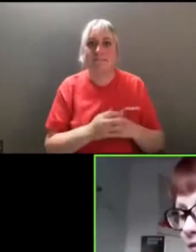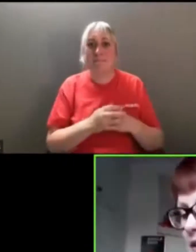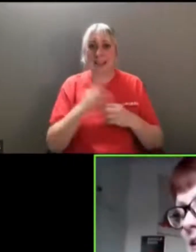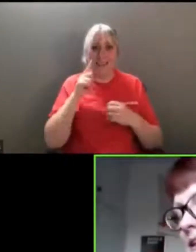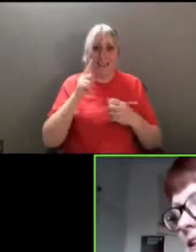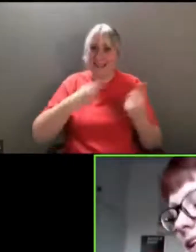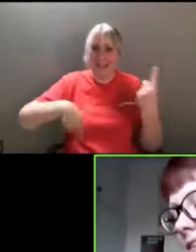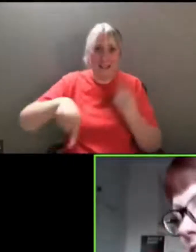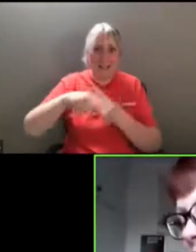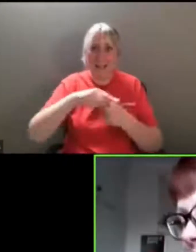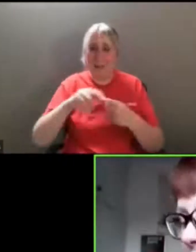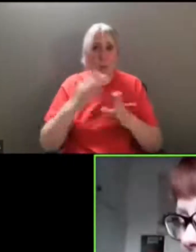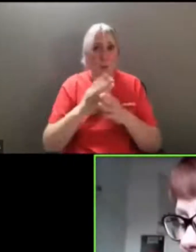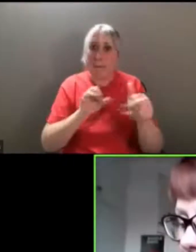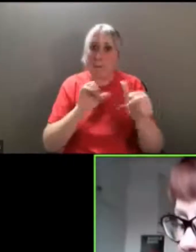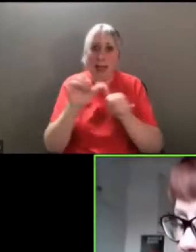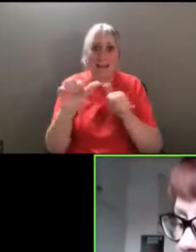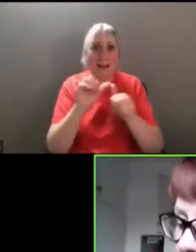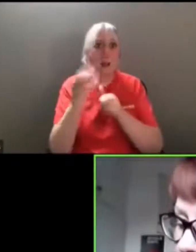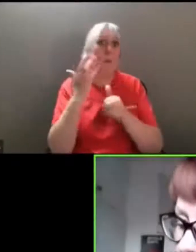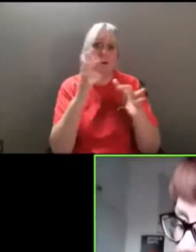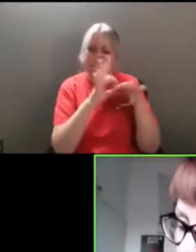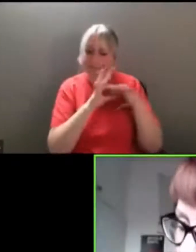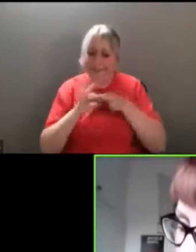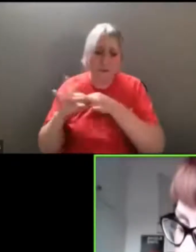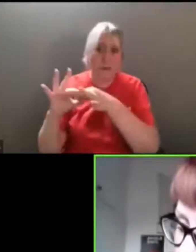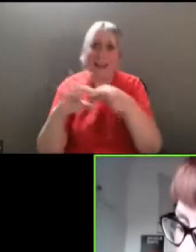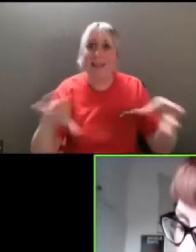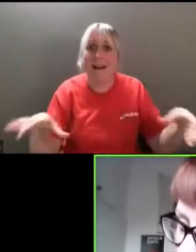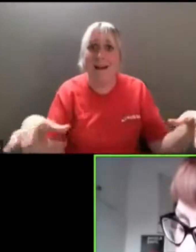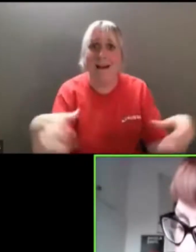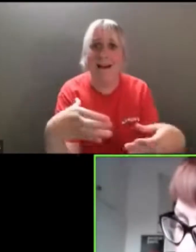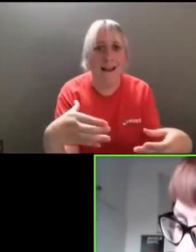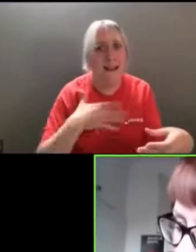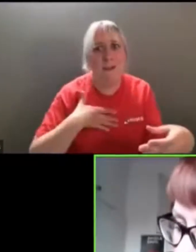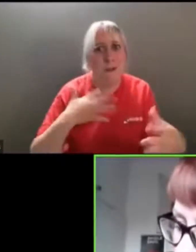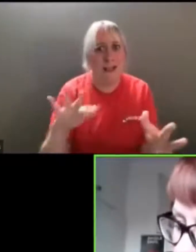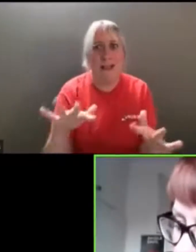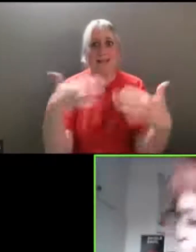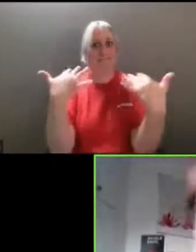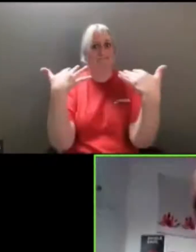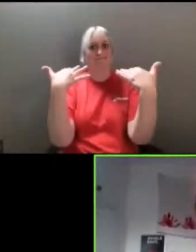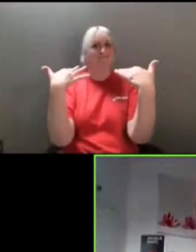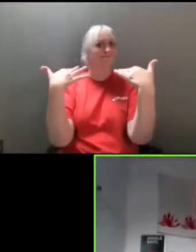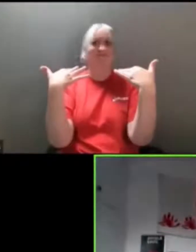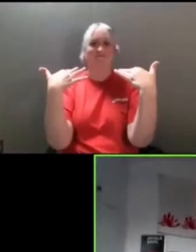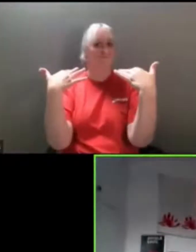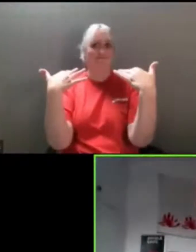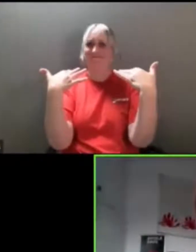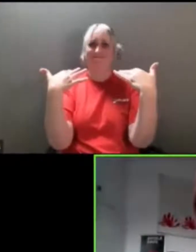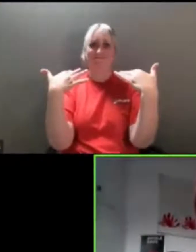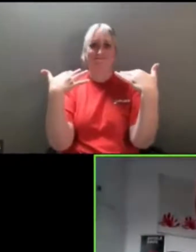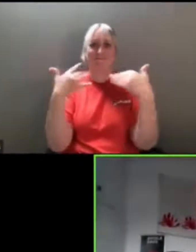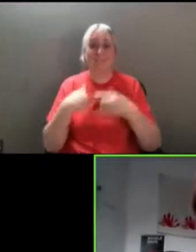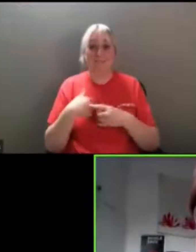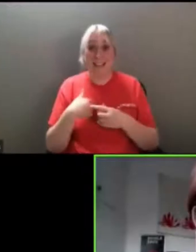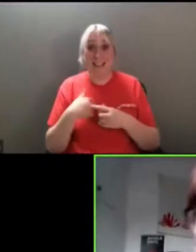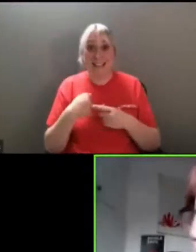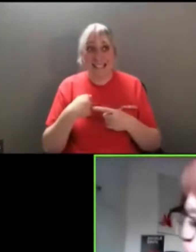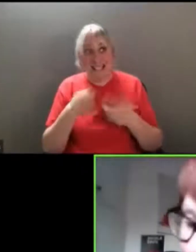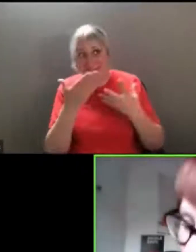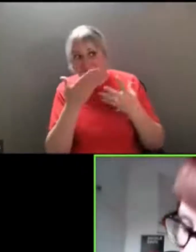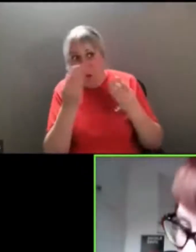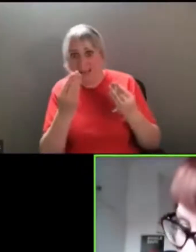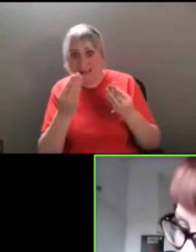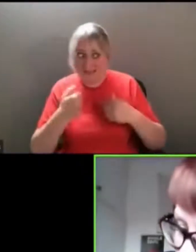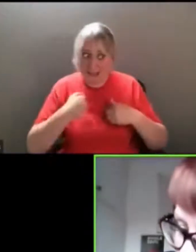part of a interdependent collective. And I forgot that it would have to be my book rather than DPAC's book.